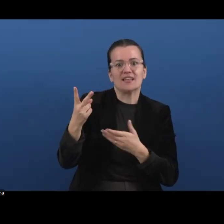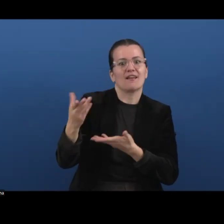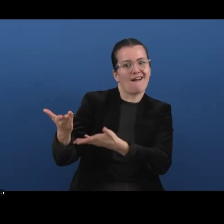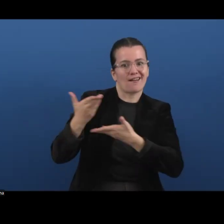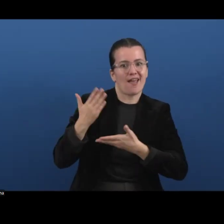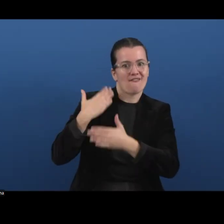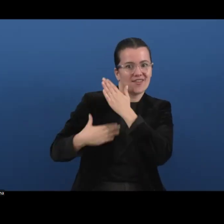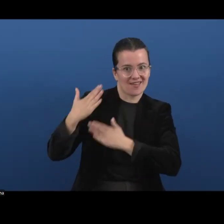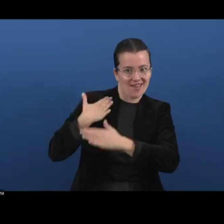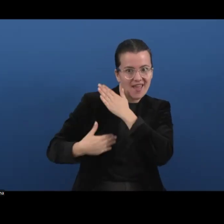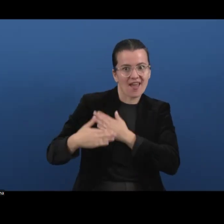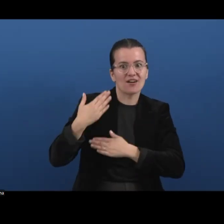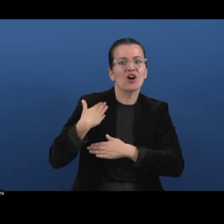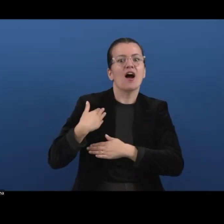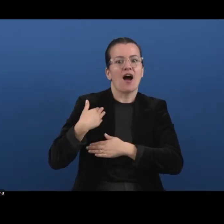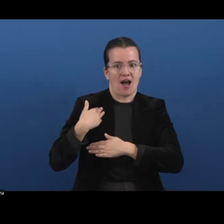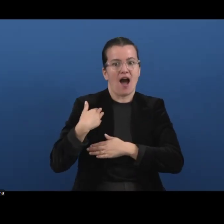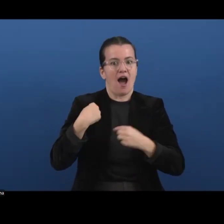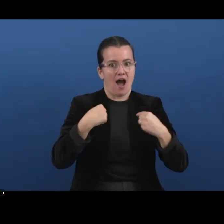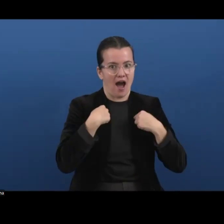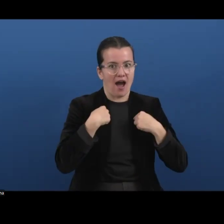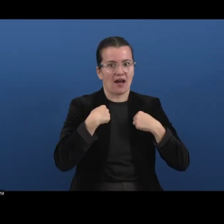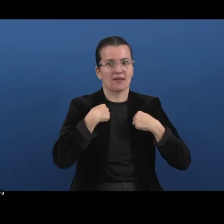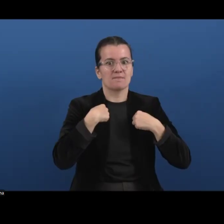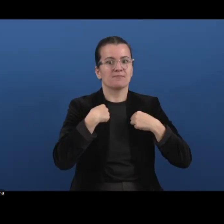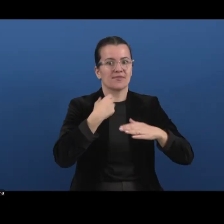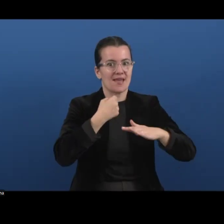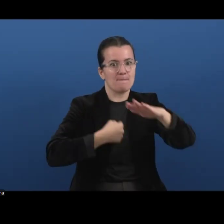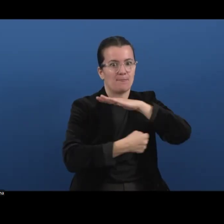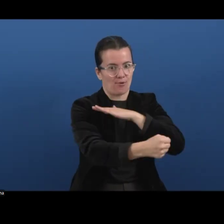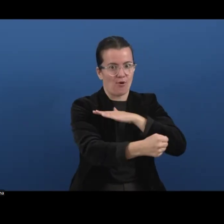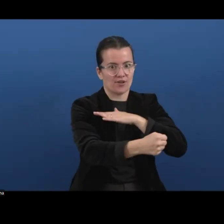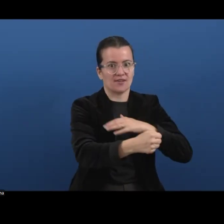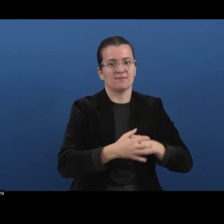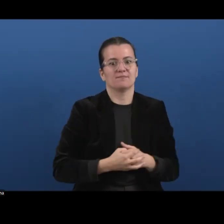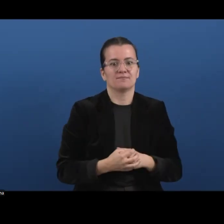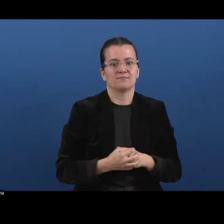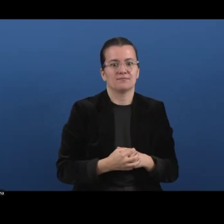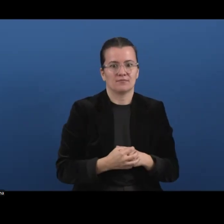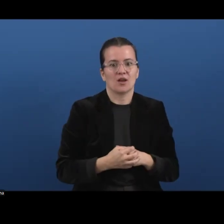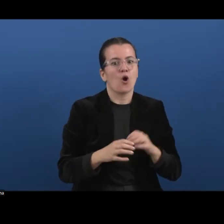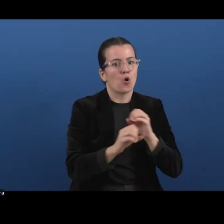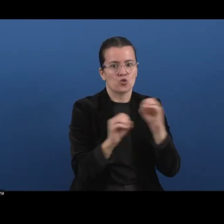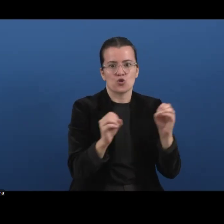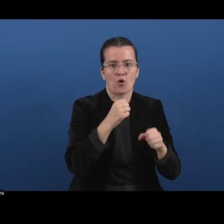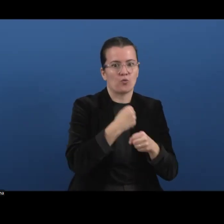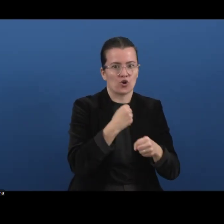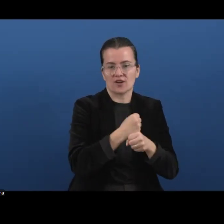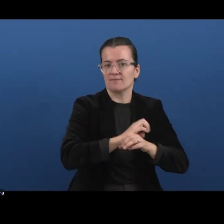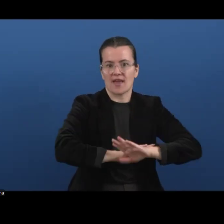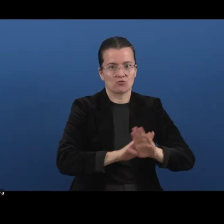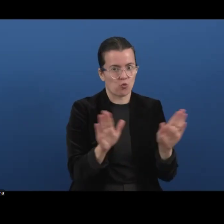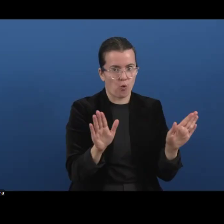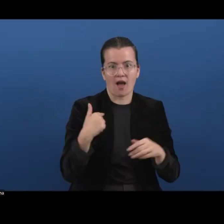not as a professional, so to say, caregiver. Now, before I hand it over to my colleague Beatriz